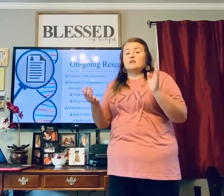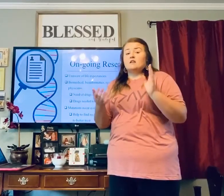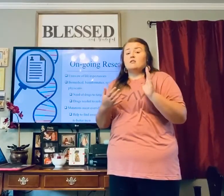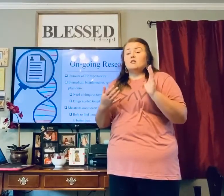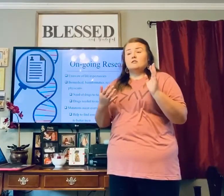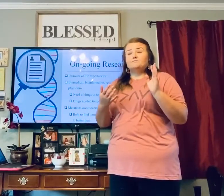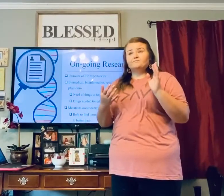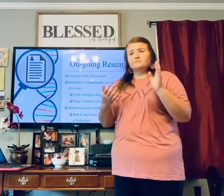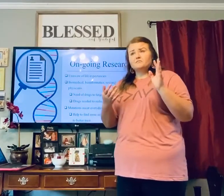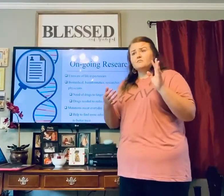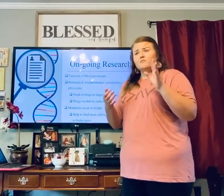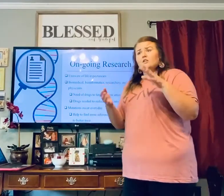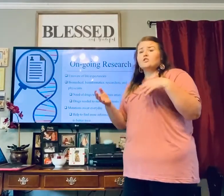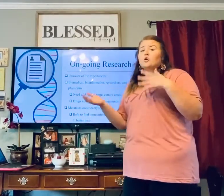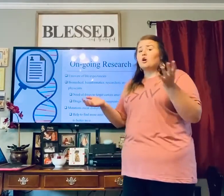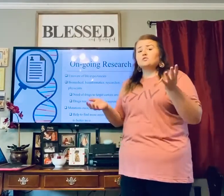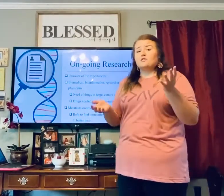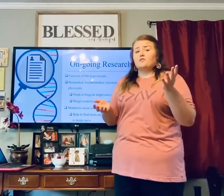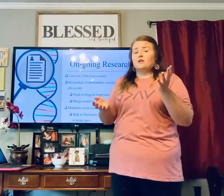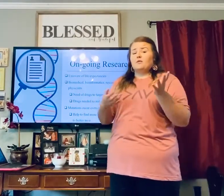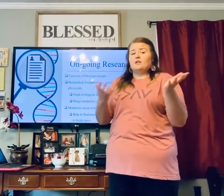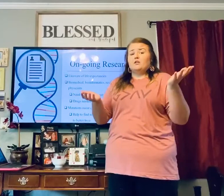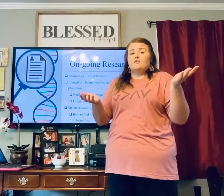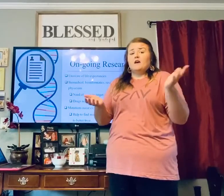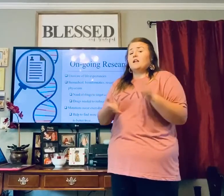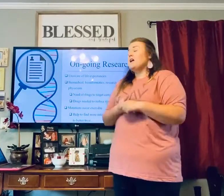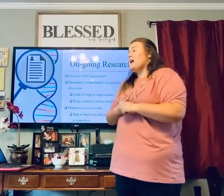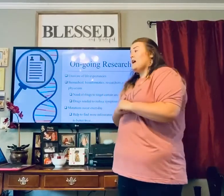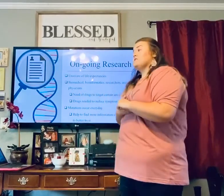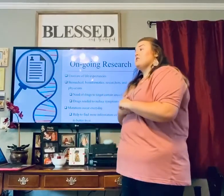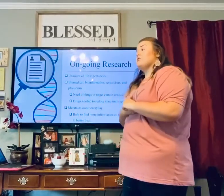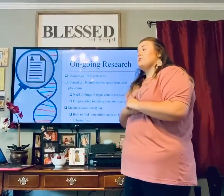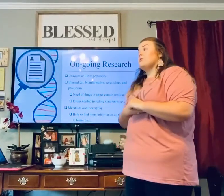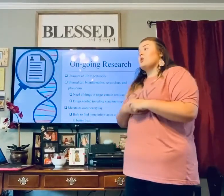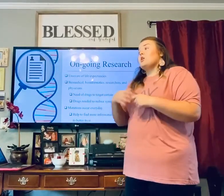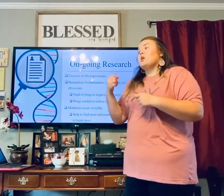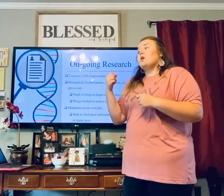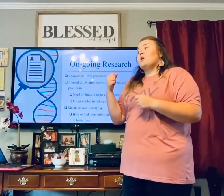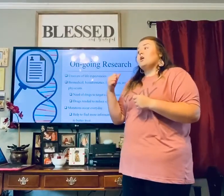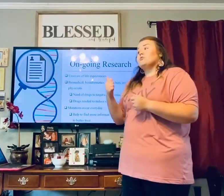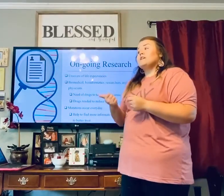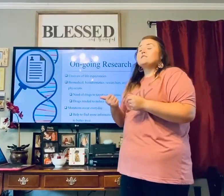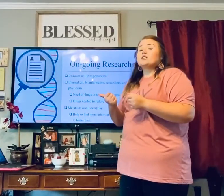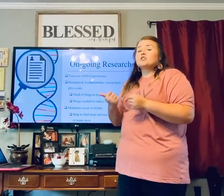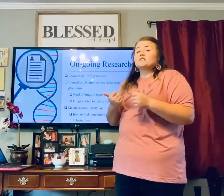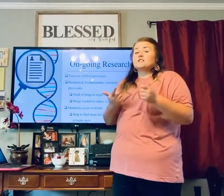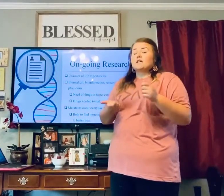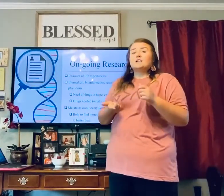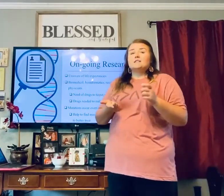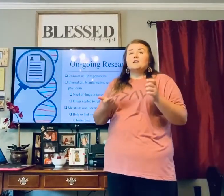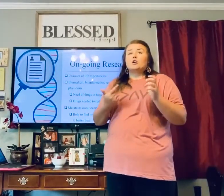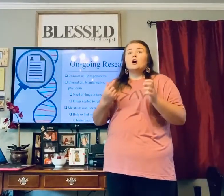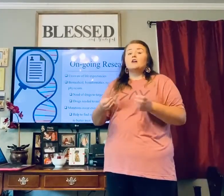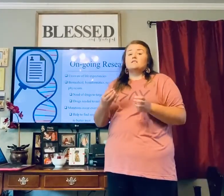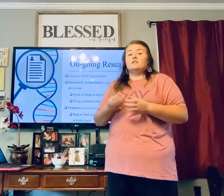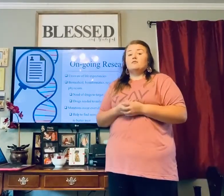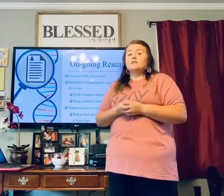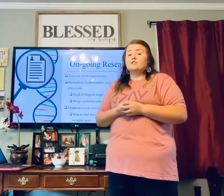and the crossover, like we know that. And so researchers and scientists are constantly